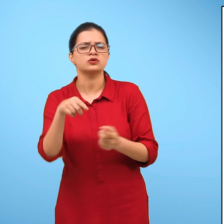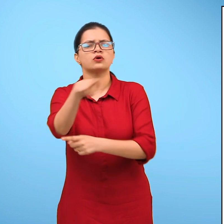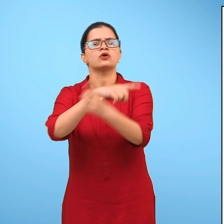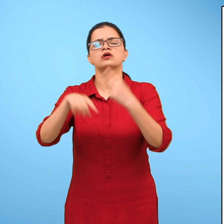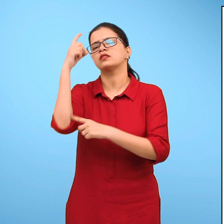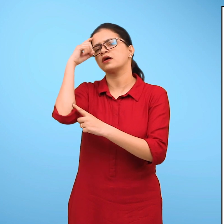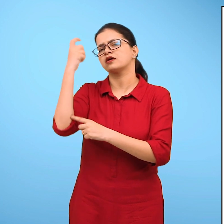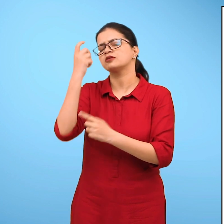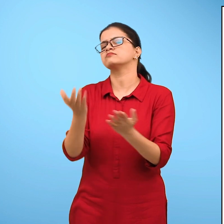do you think